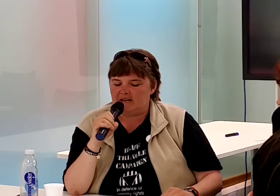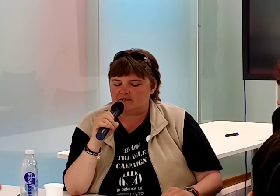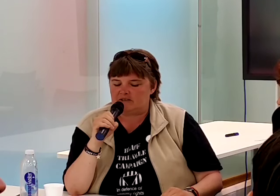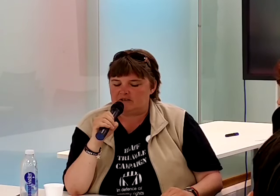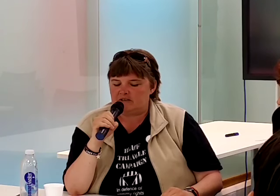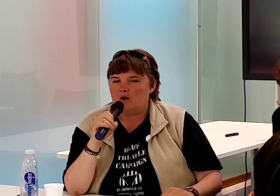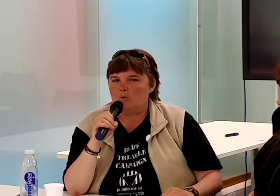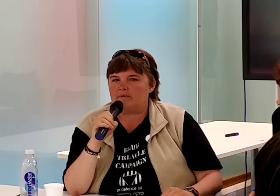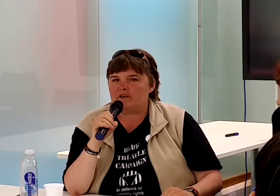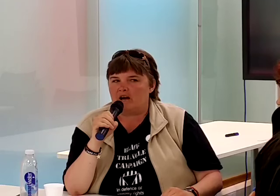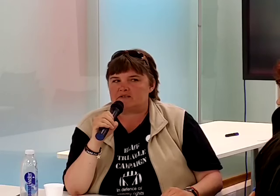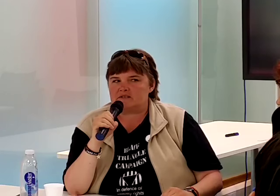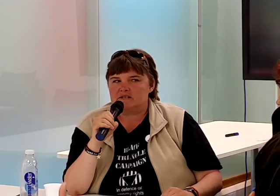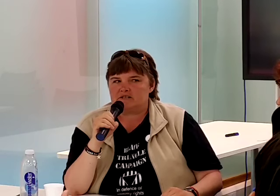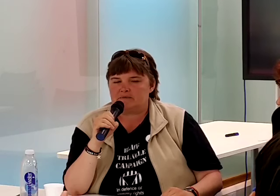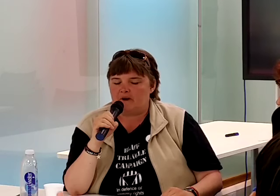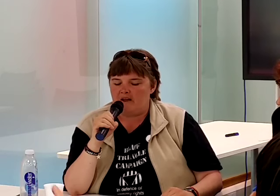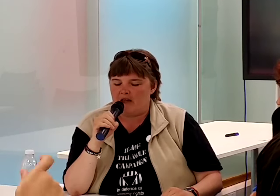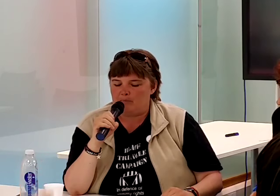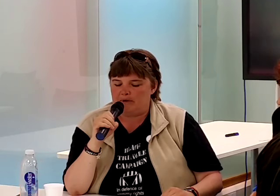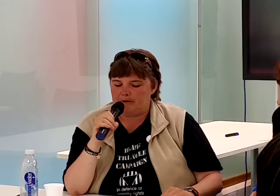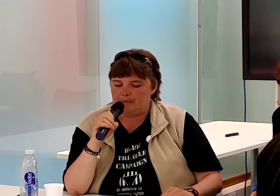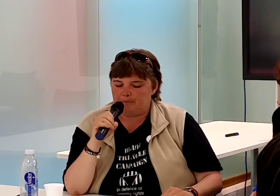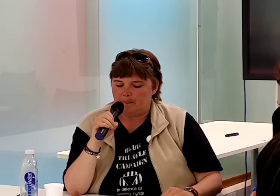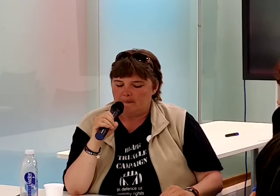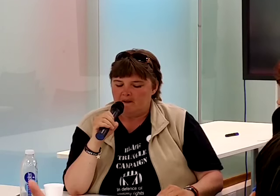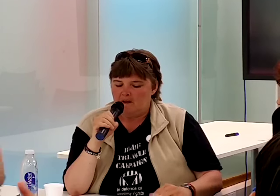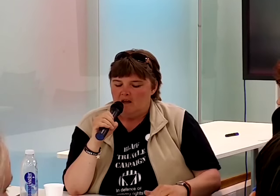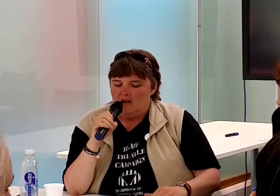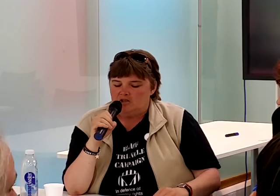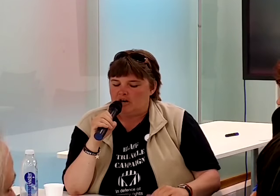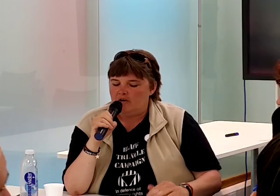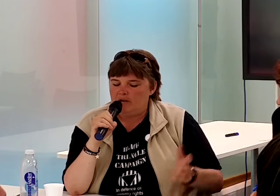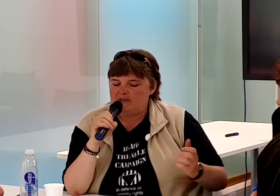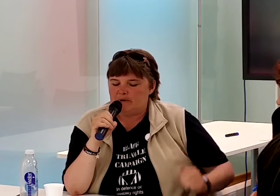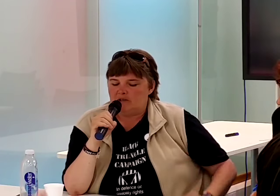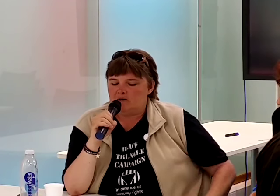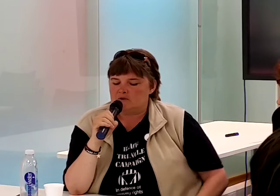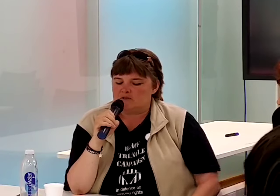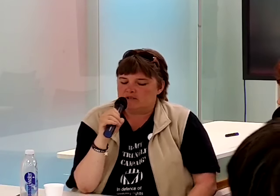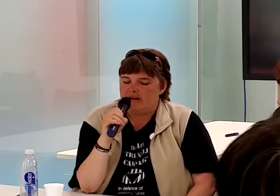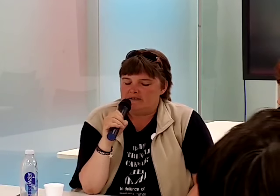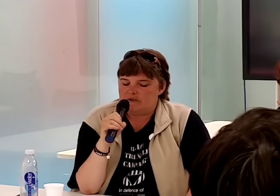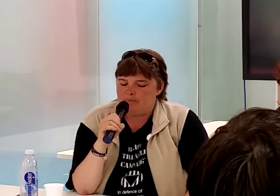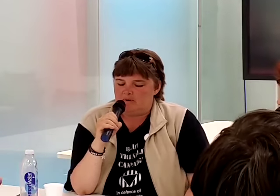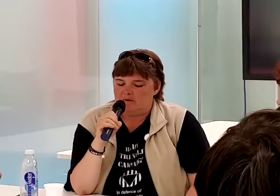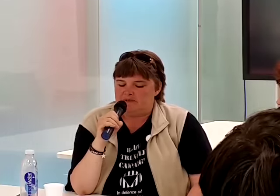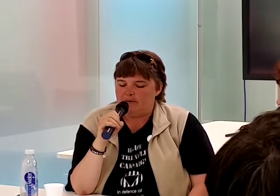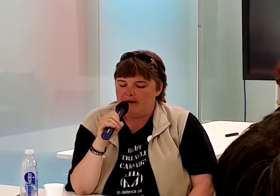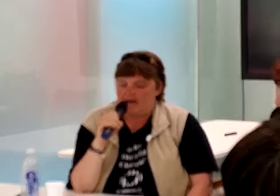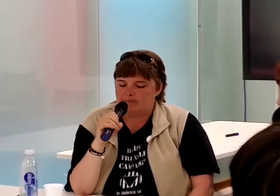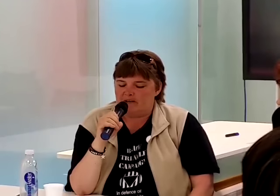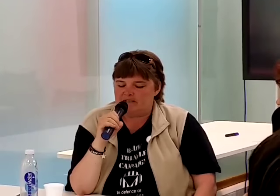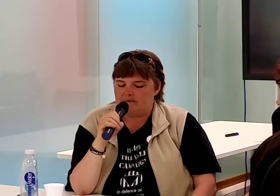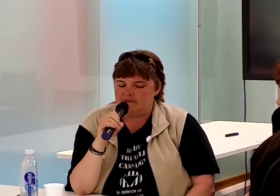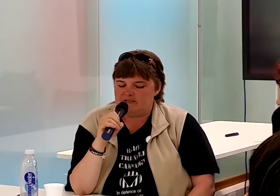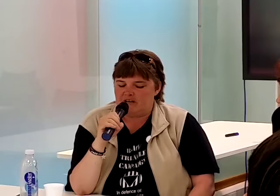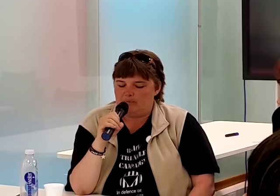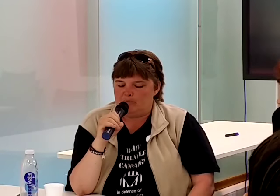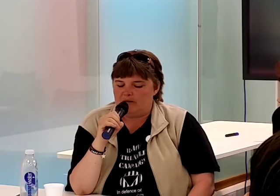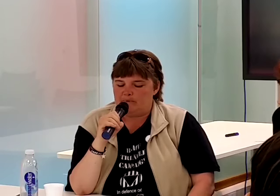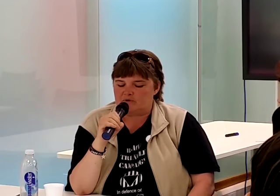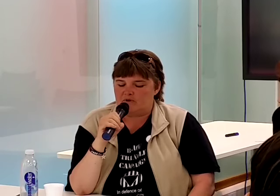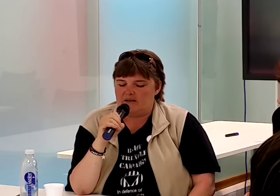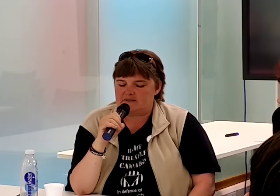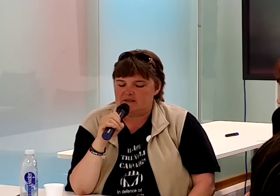Labour leader candidate with guts to fight that bill. Jeremy's been a long-standing supporter of DPAC and deaf